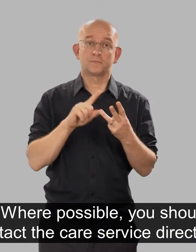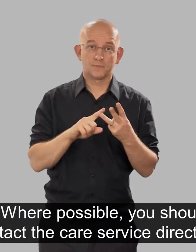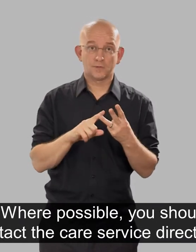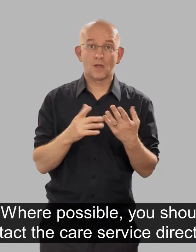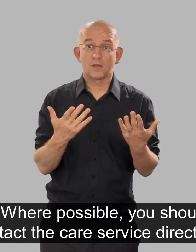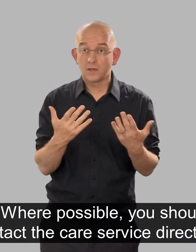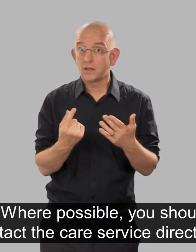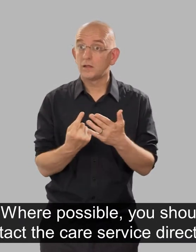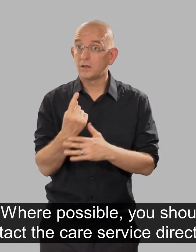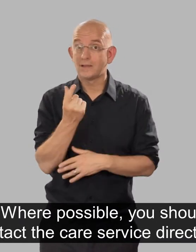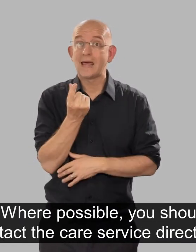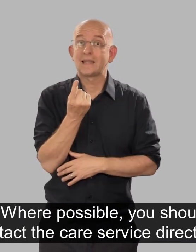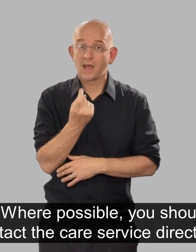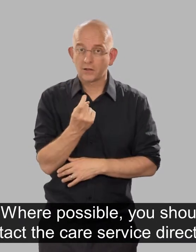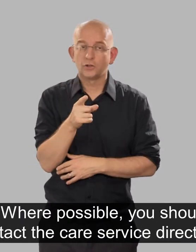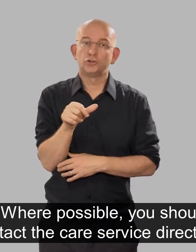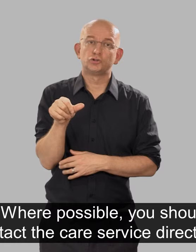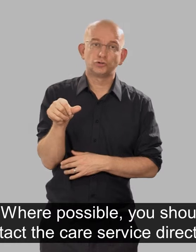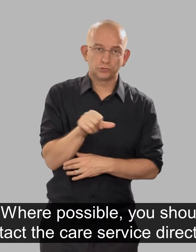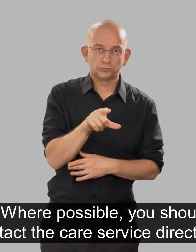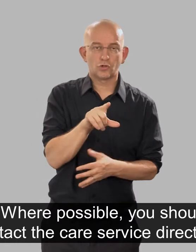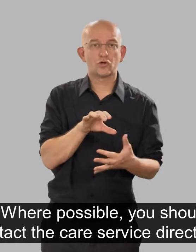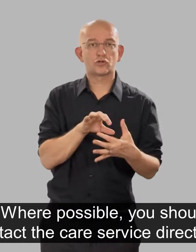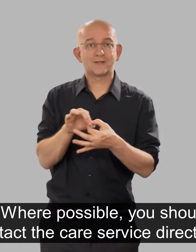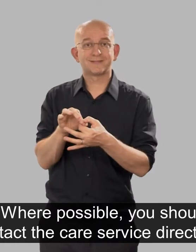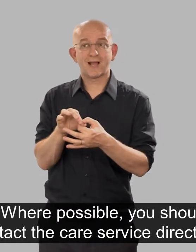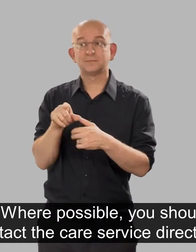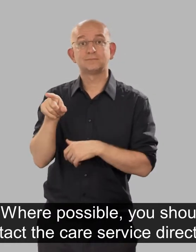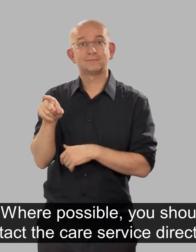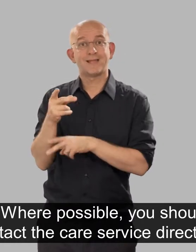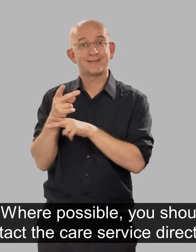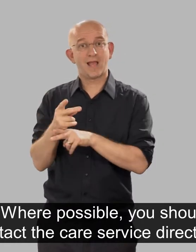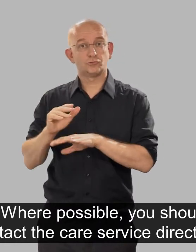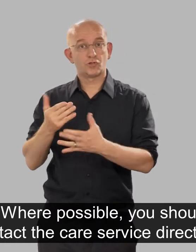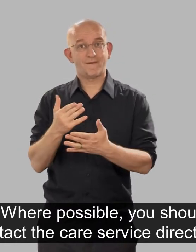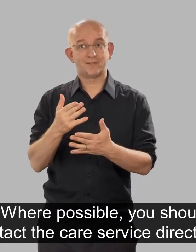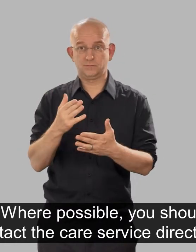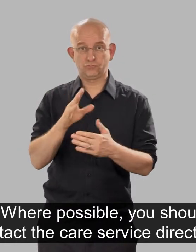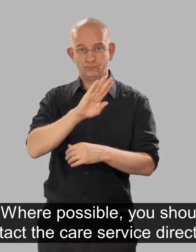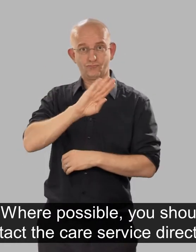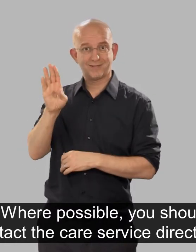Number 3. Where possible, you should contact the care service